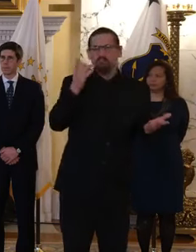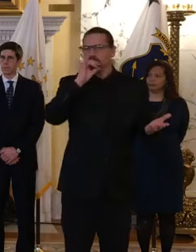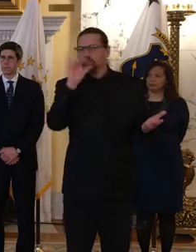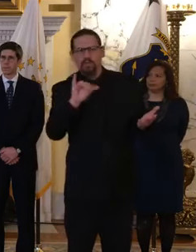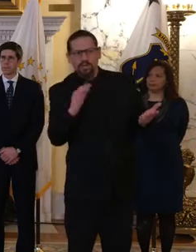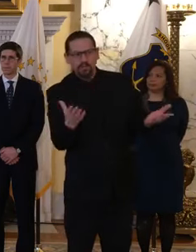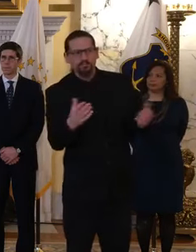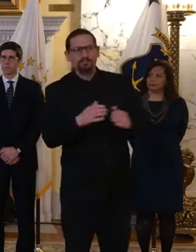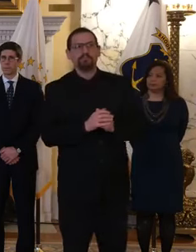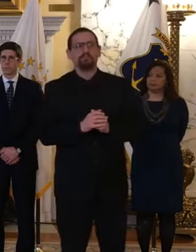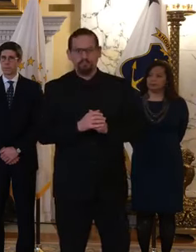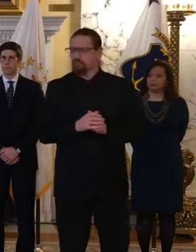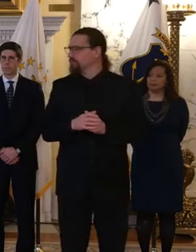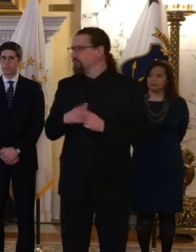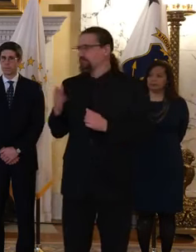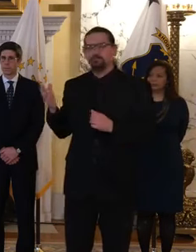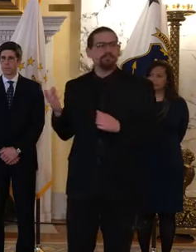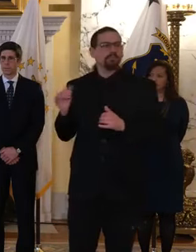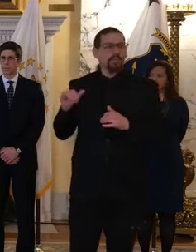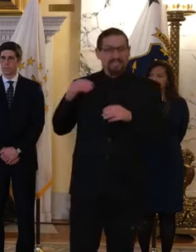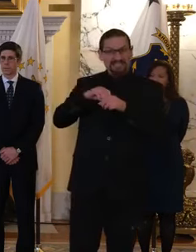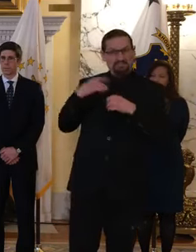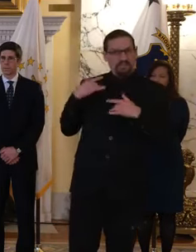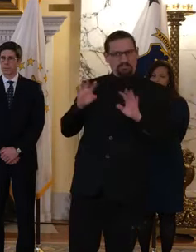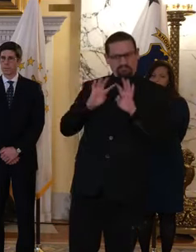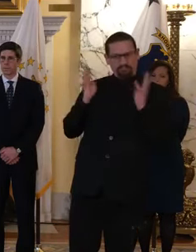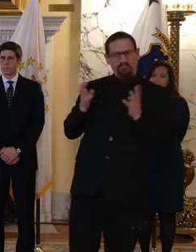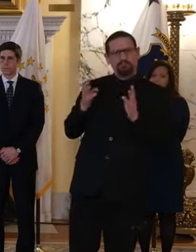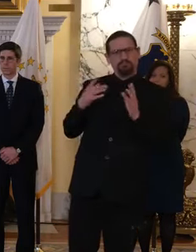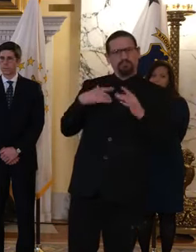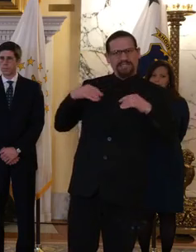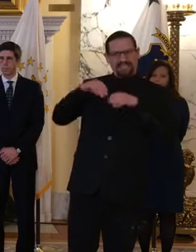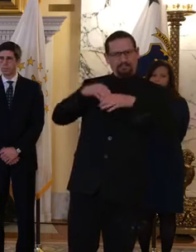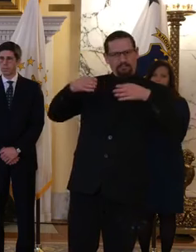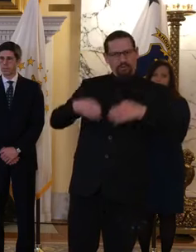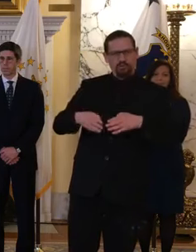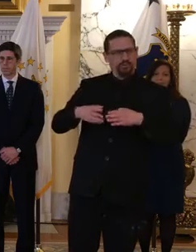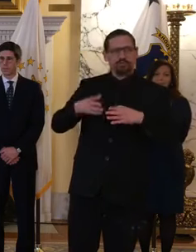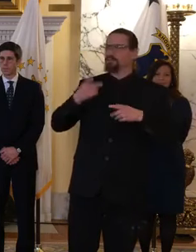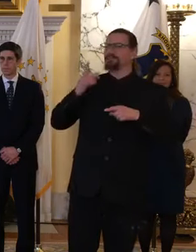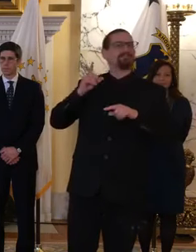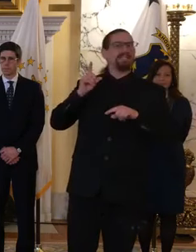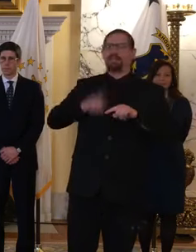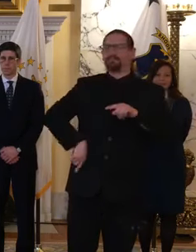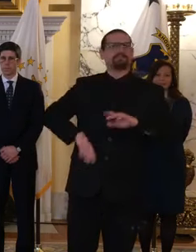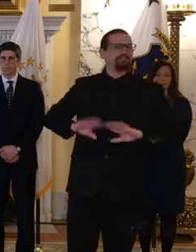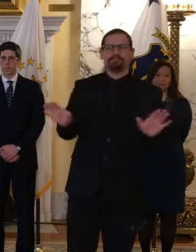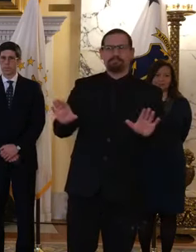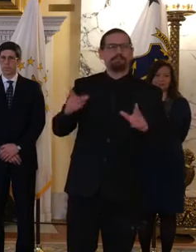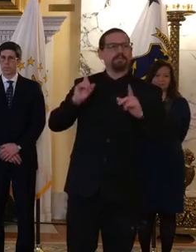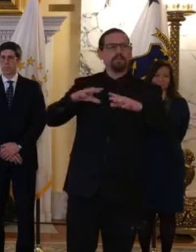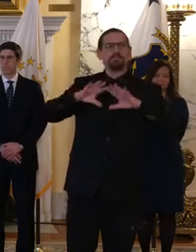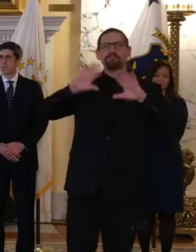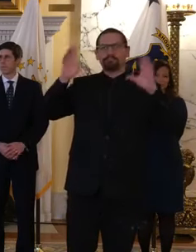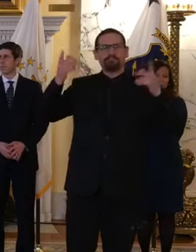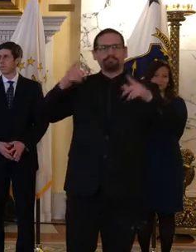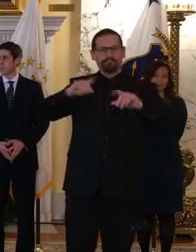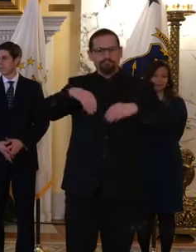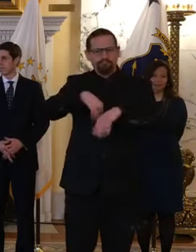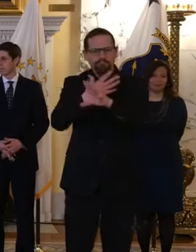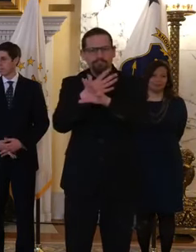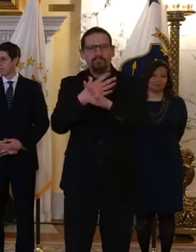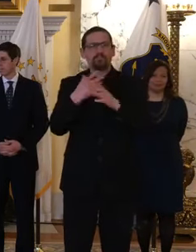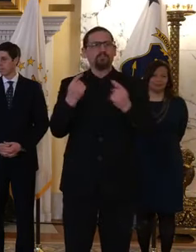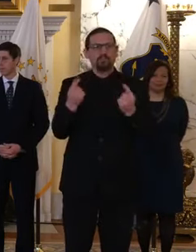person right now is not a good thought. That, I think, would be a terrible idea. I will